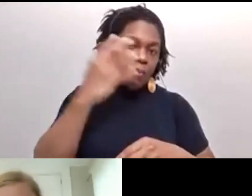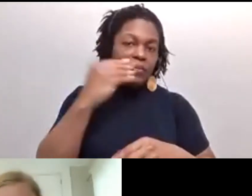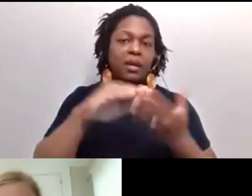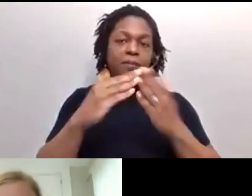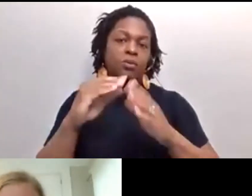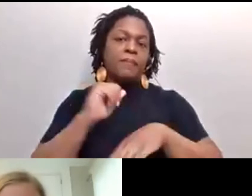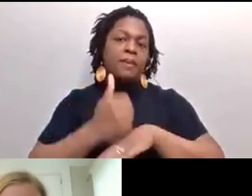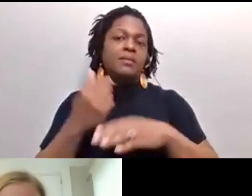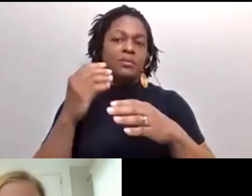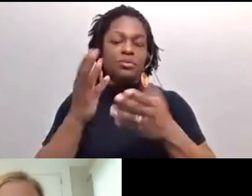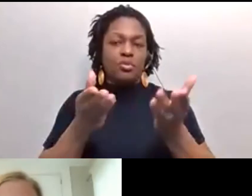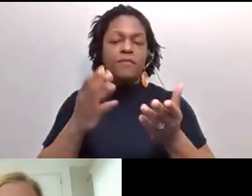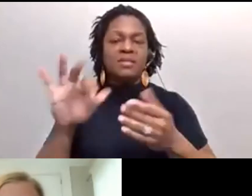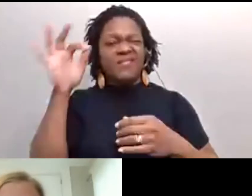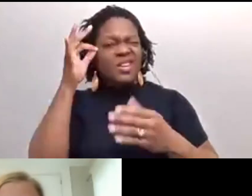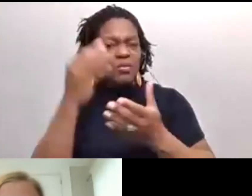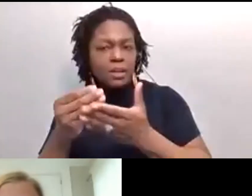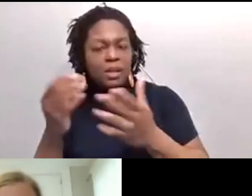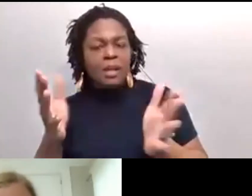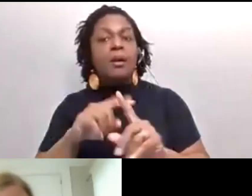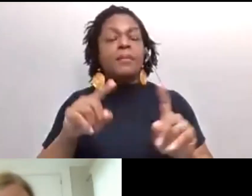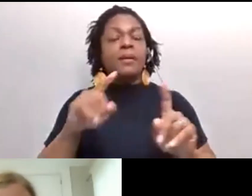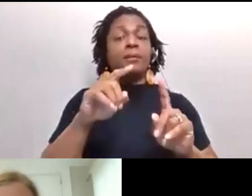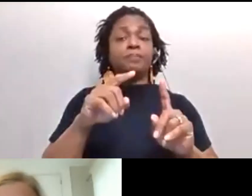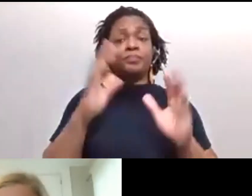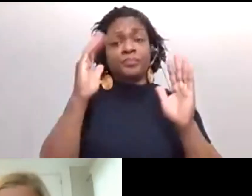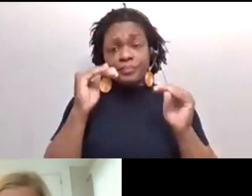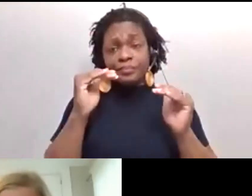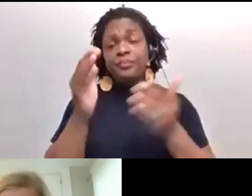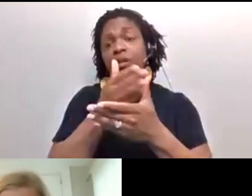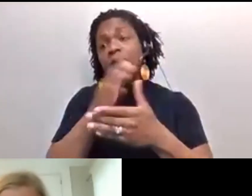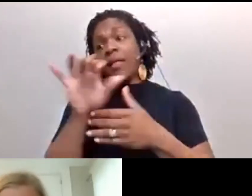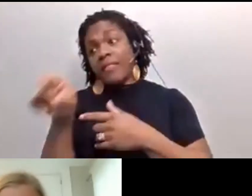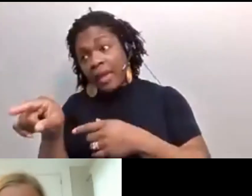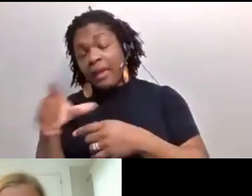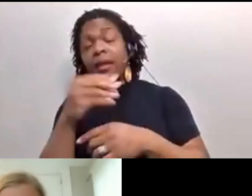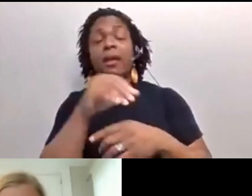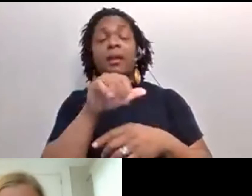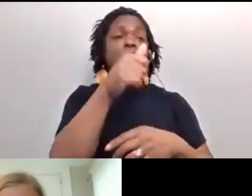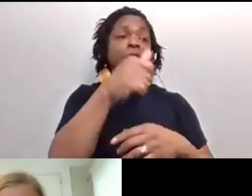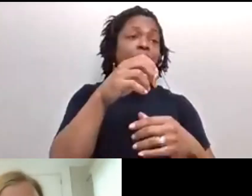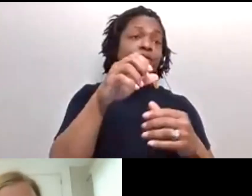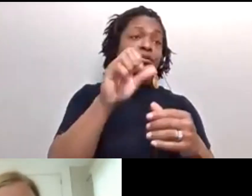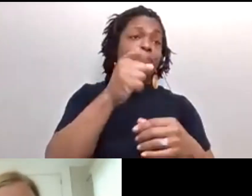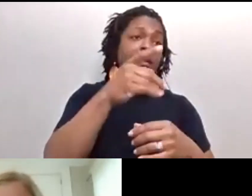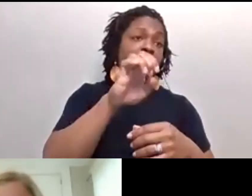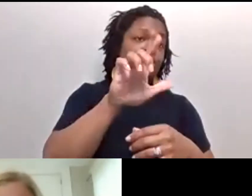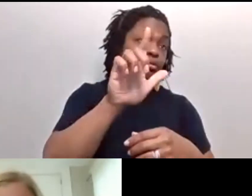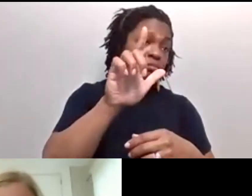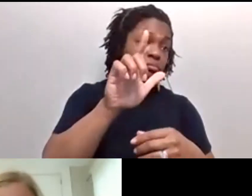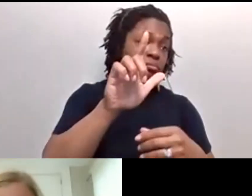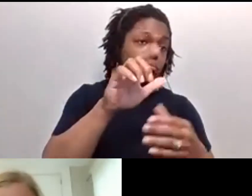federal money. Right. But I would hope either between that or another special session, there might be